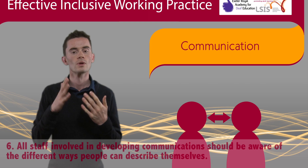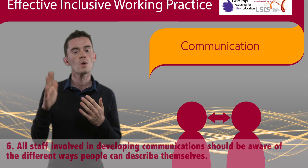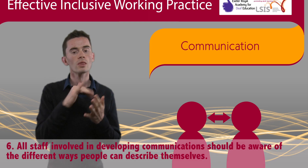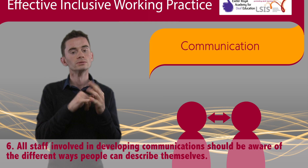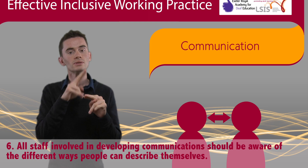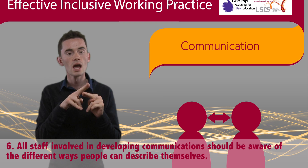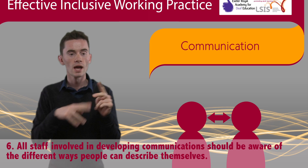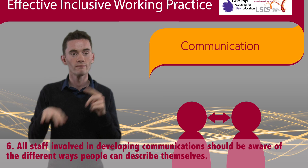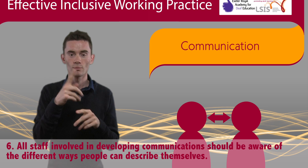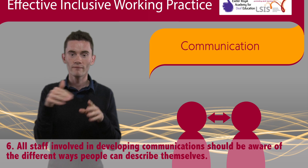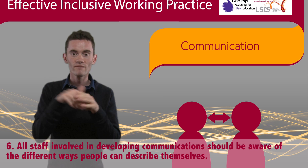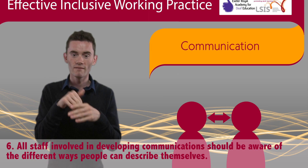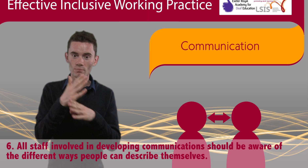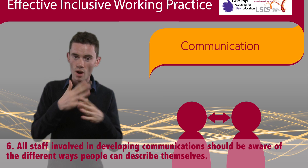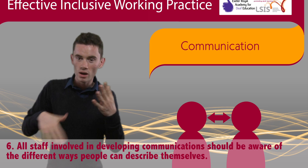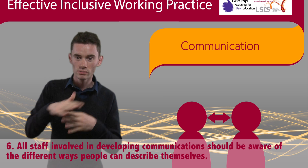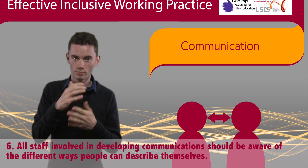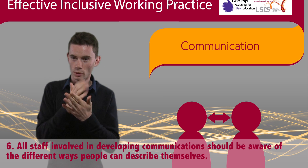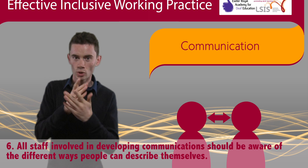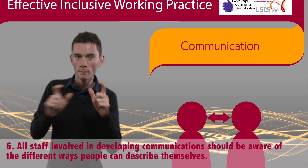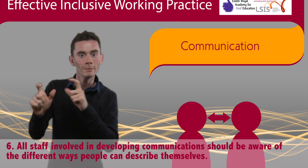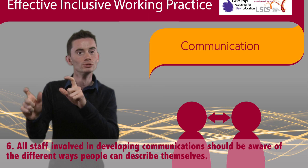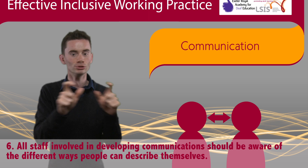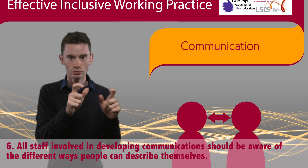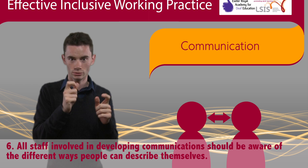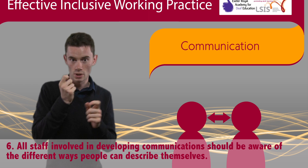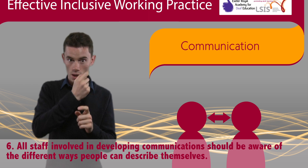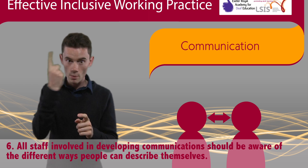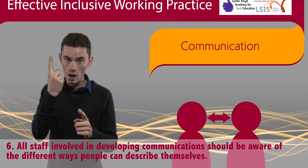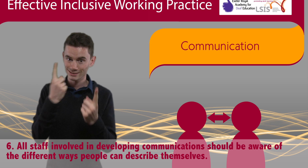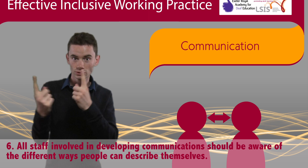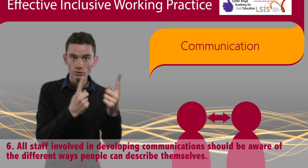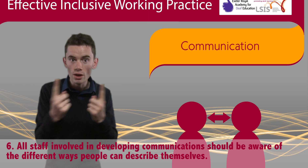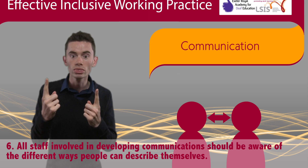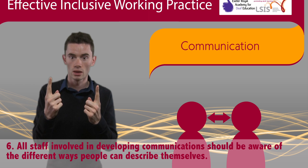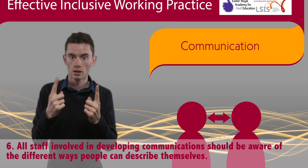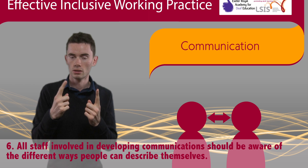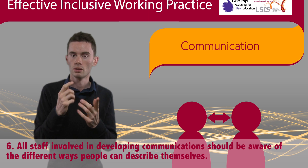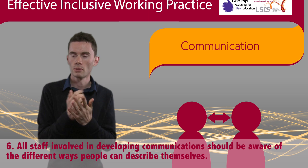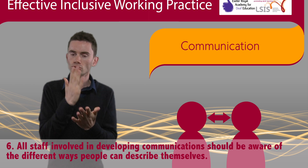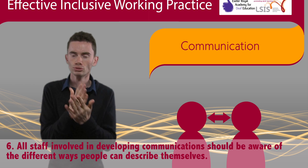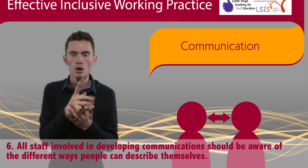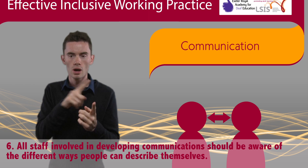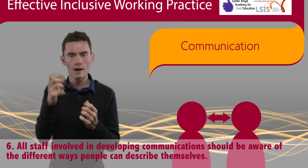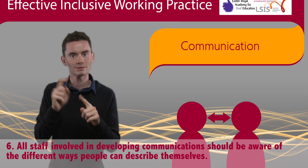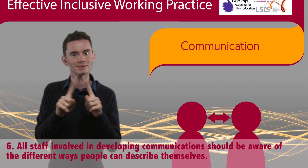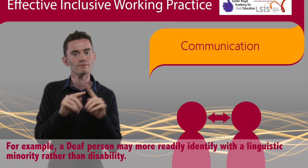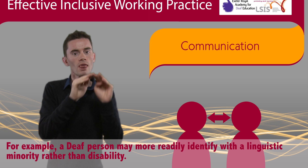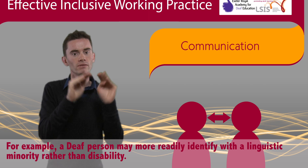All staff involved in developing communications should be aware of the different ways people can describe themselves. For